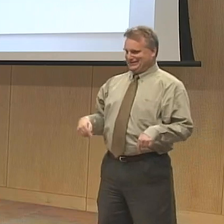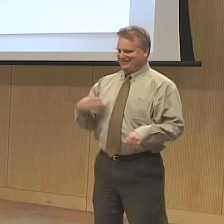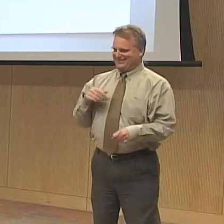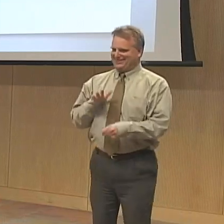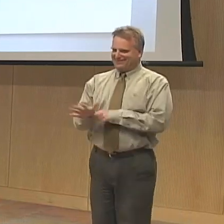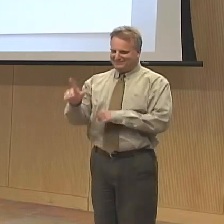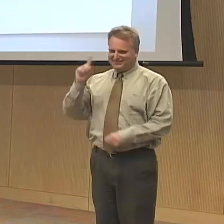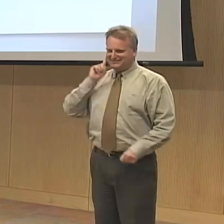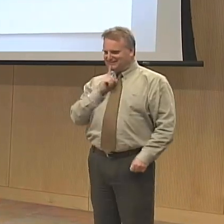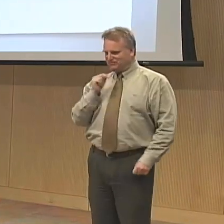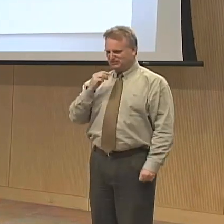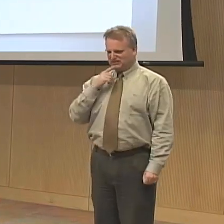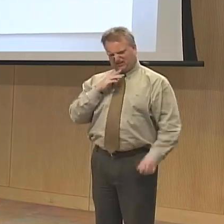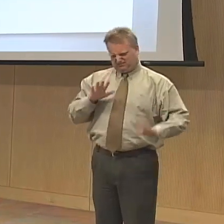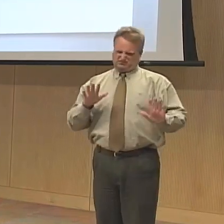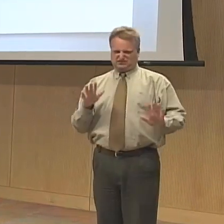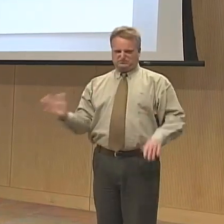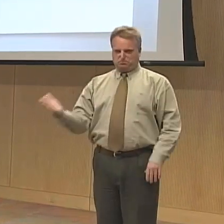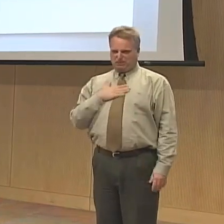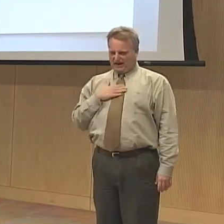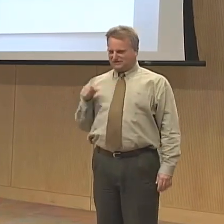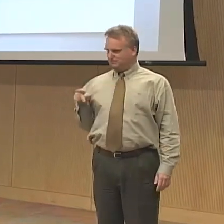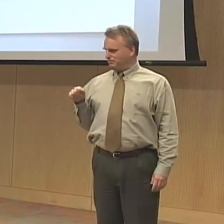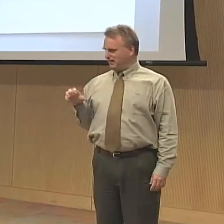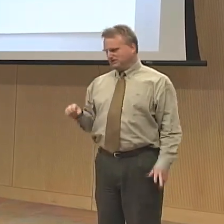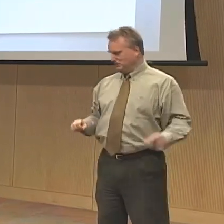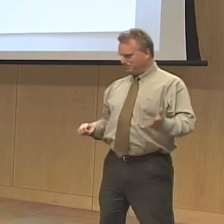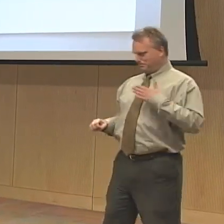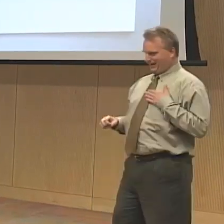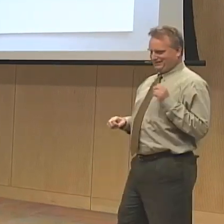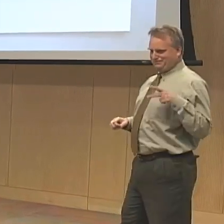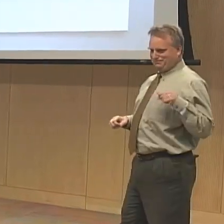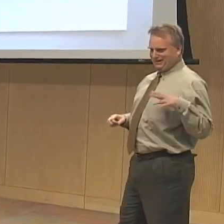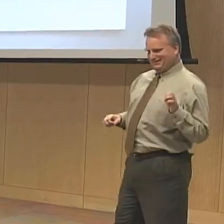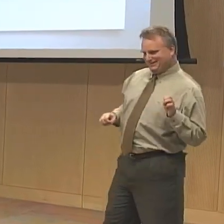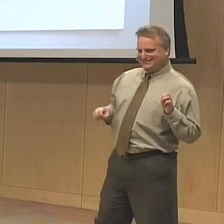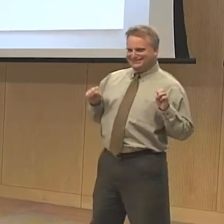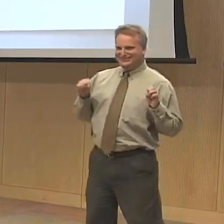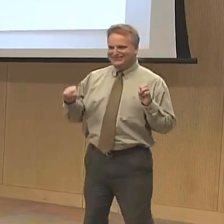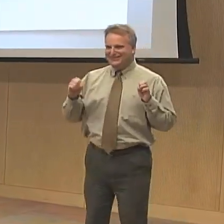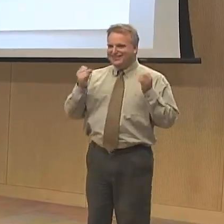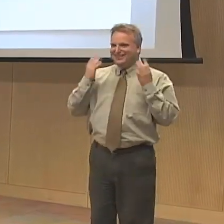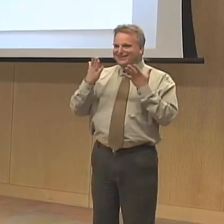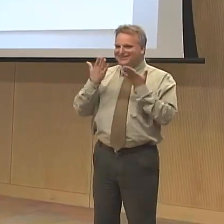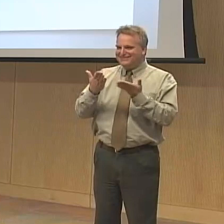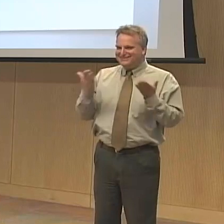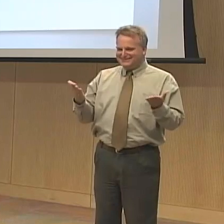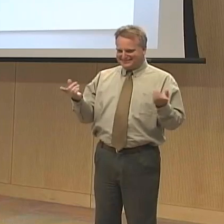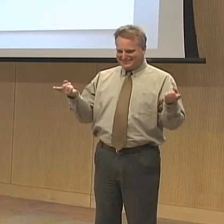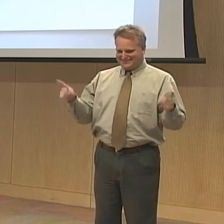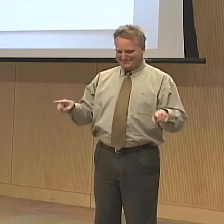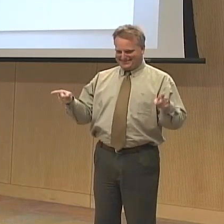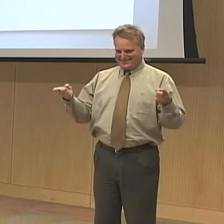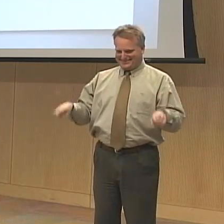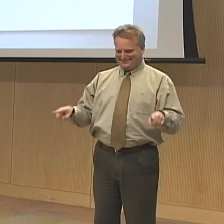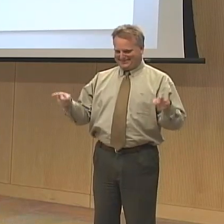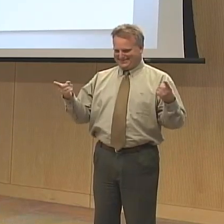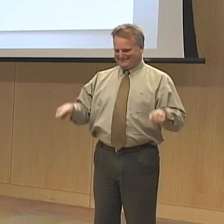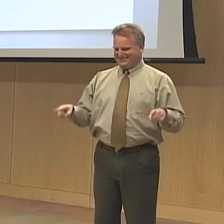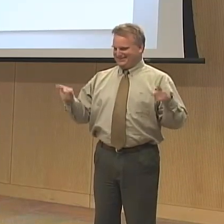deaf people. But here at RIT, there is a critical mass of deaf people. Both hearing and deaf people can claim a space of their own.